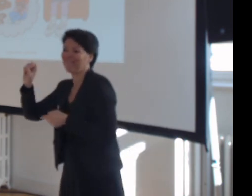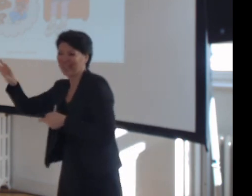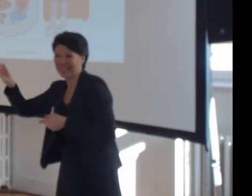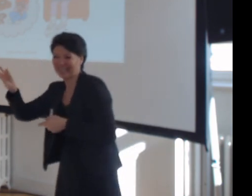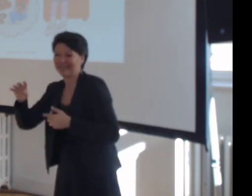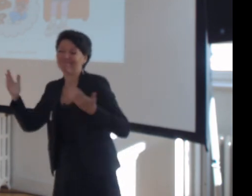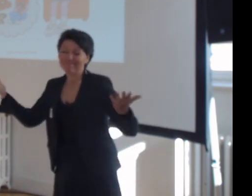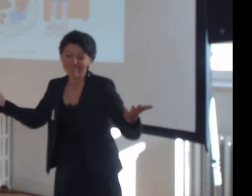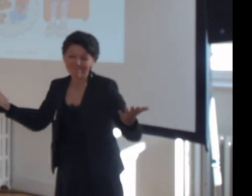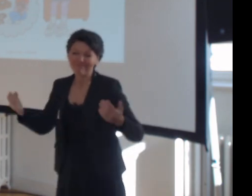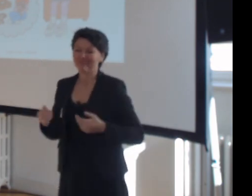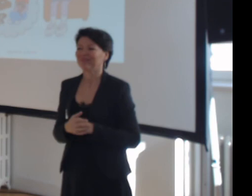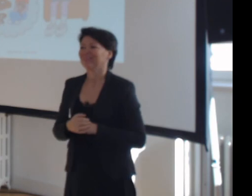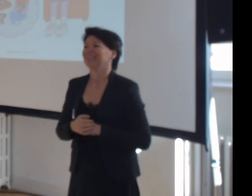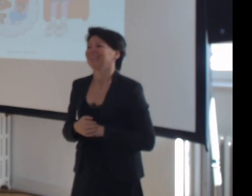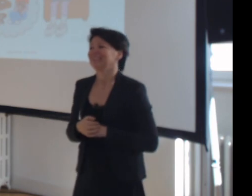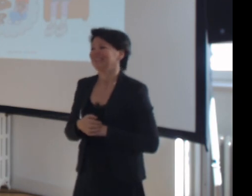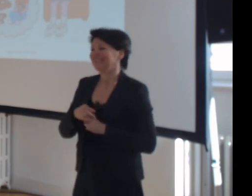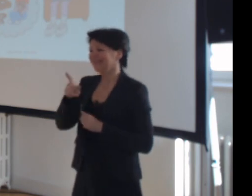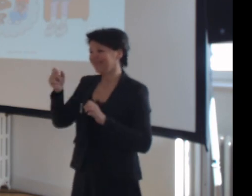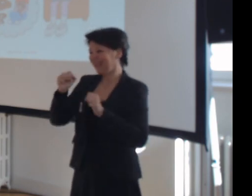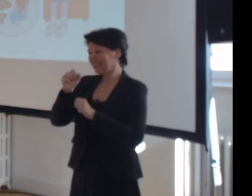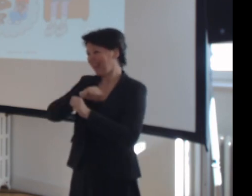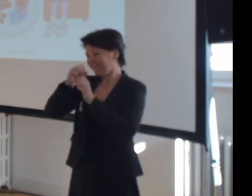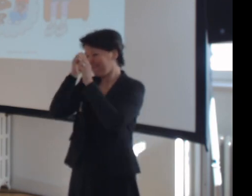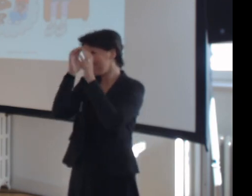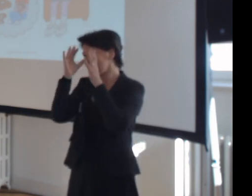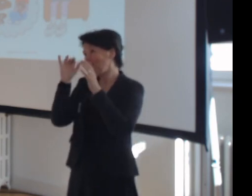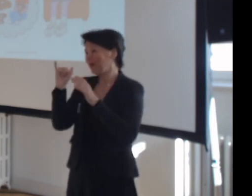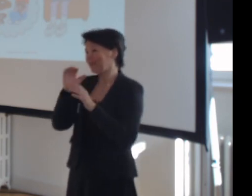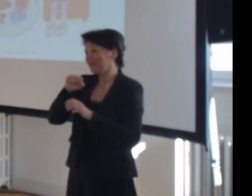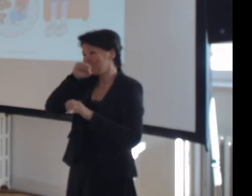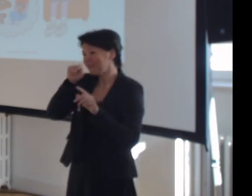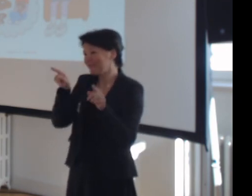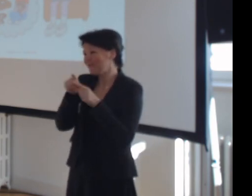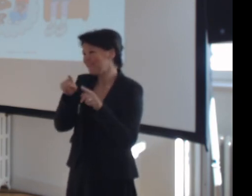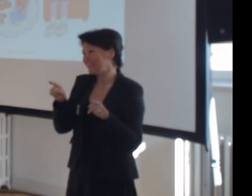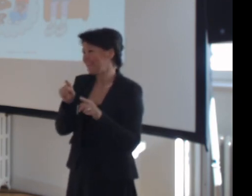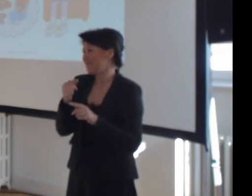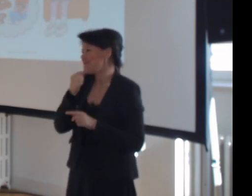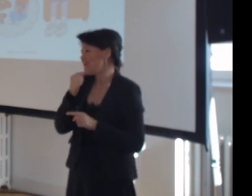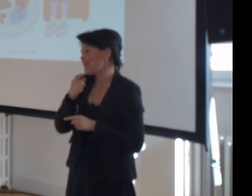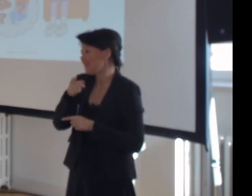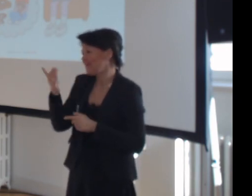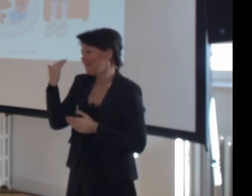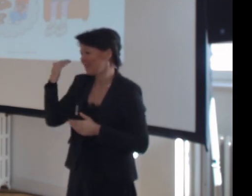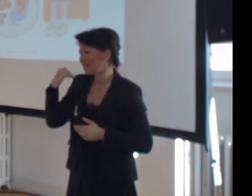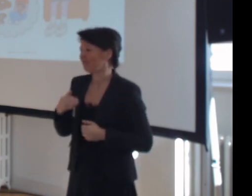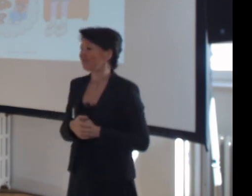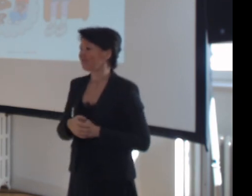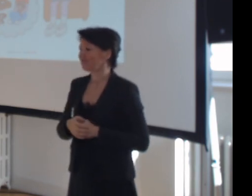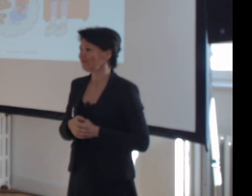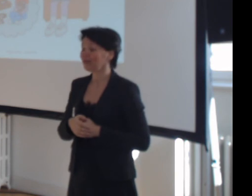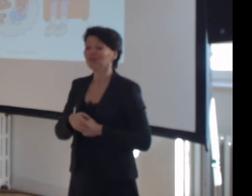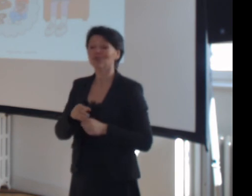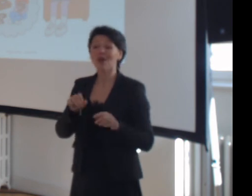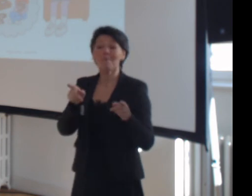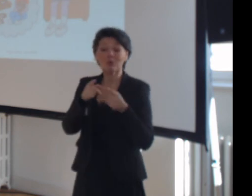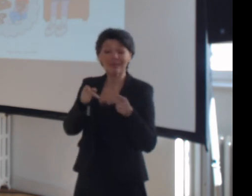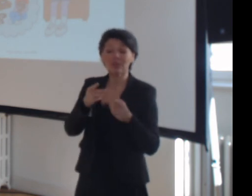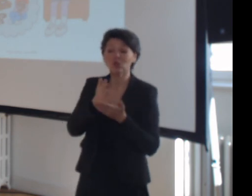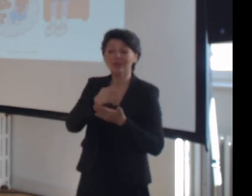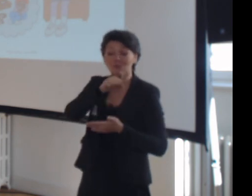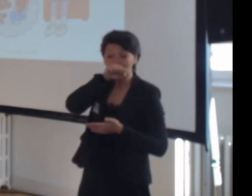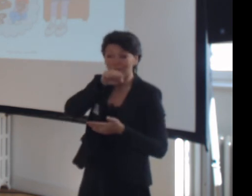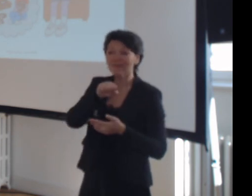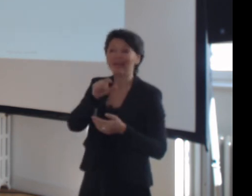So you can think for yourself what your theme song is. Anyway, bottom line was that if you love as a team, you will love